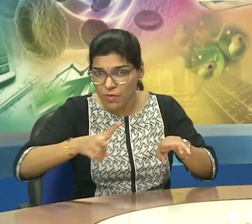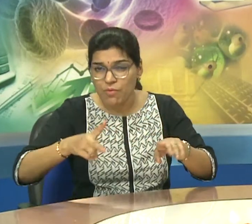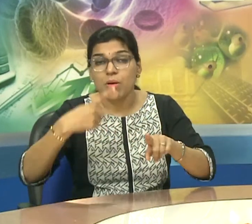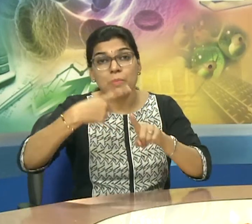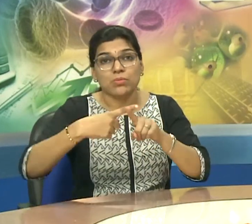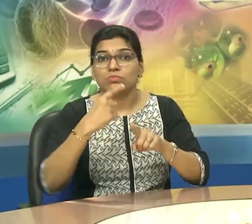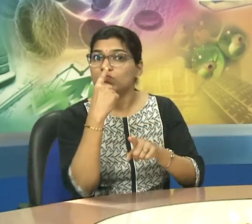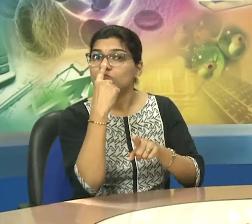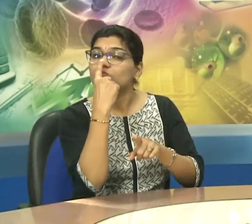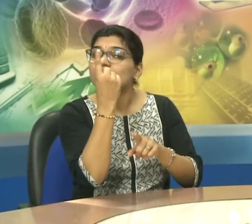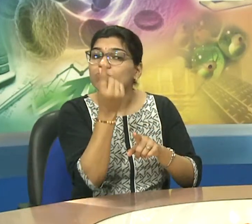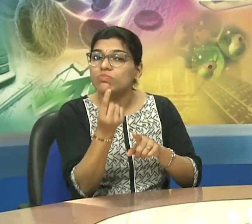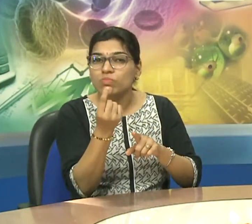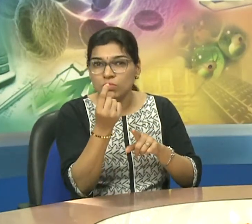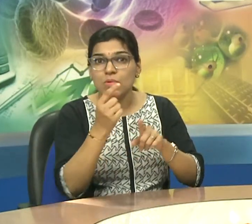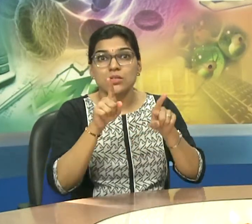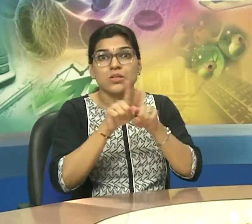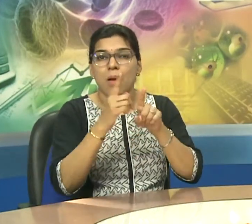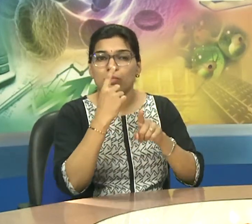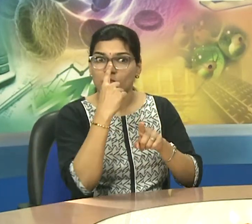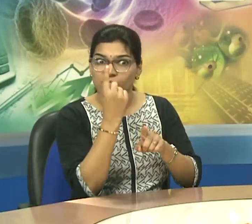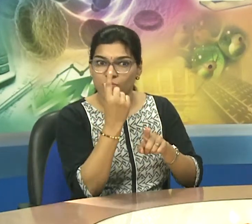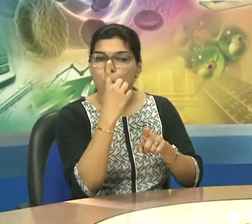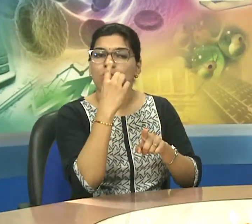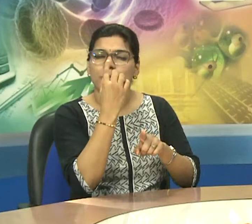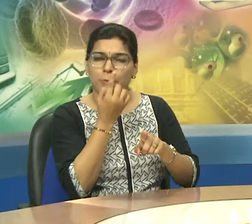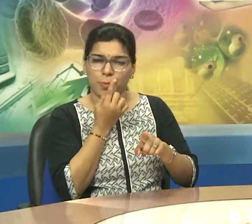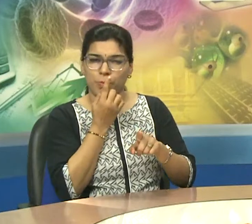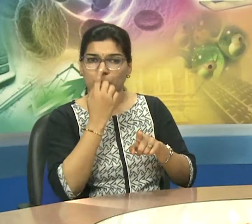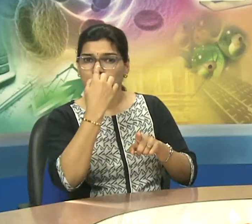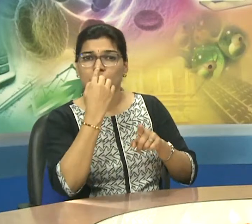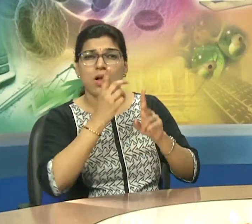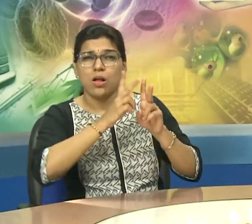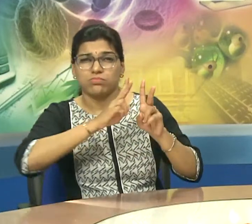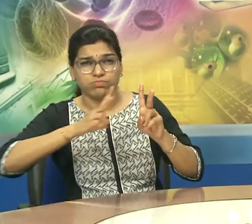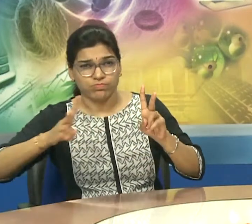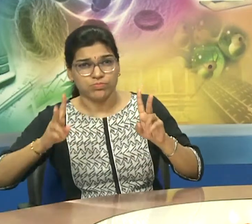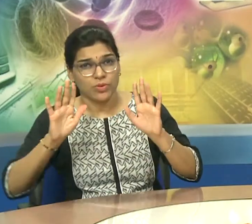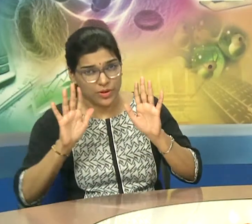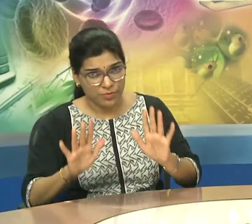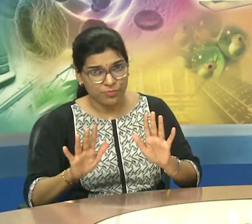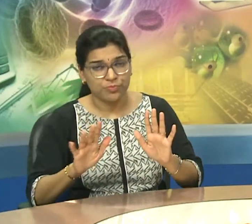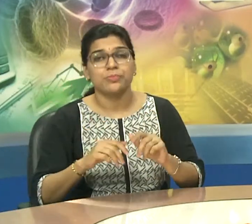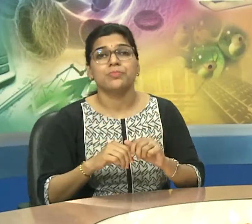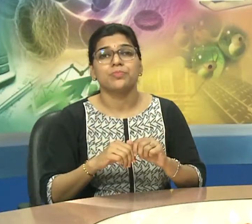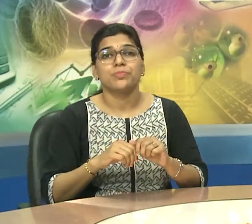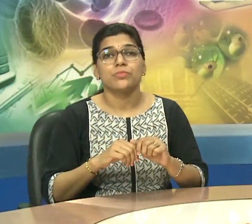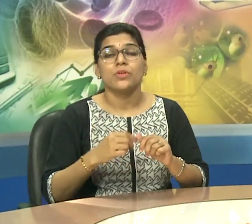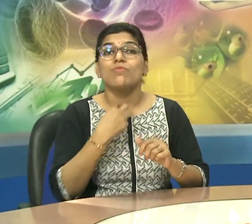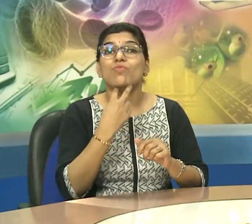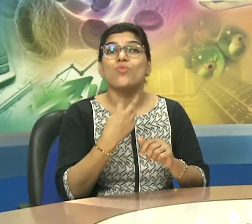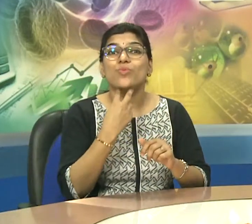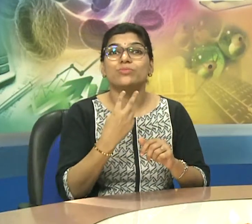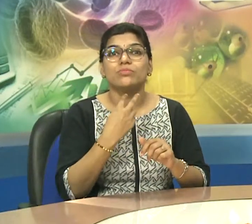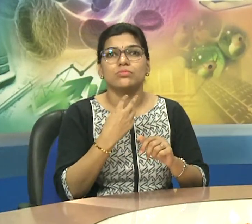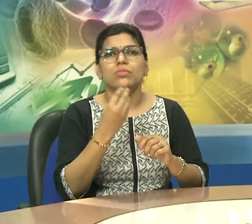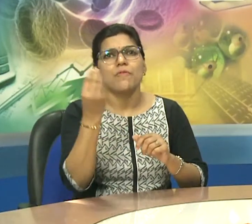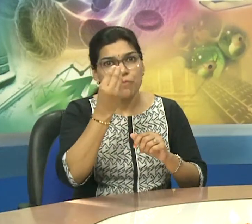can say feet, their feet are also of different shapes and sizes. Their beaks are also of different shapes